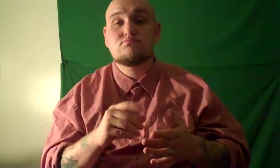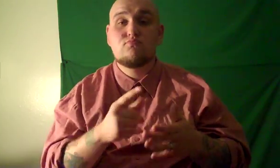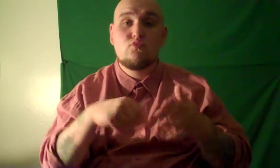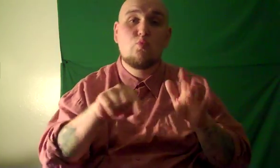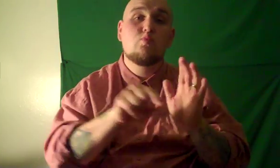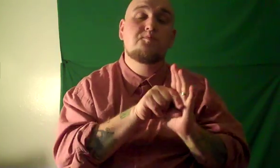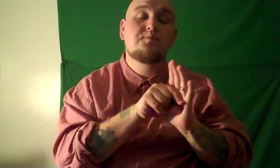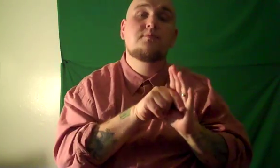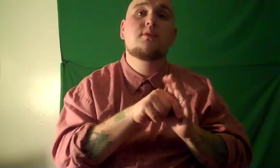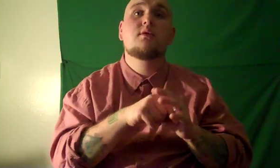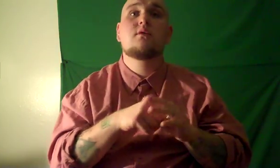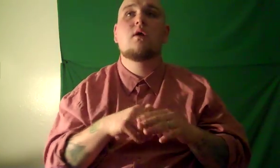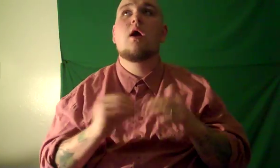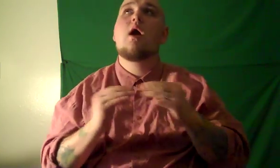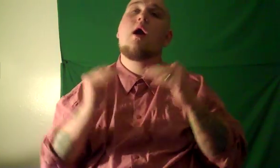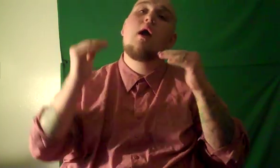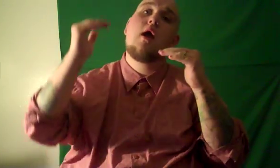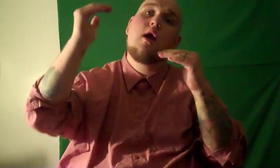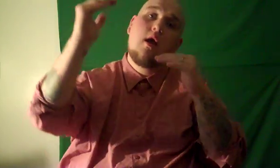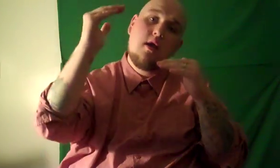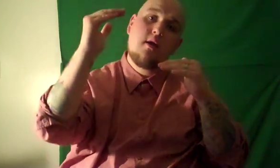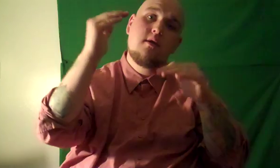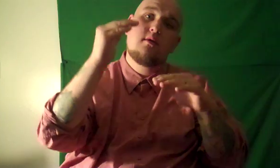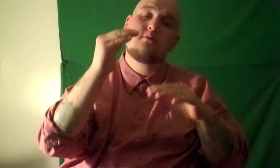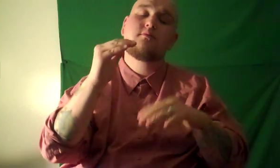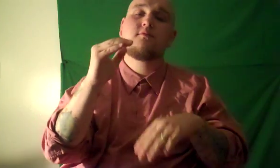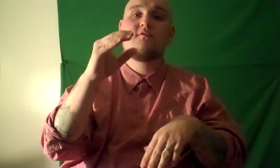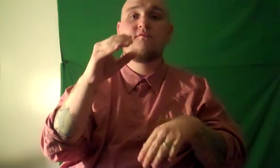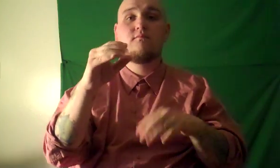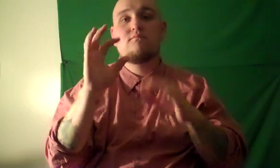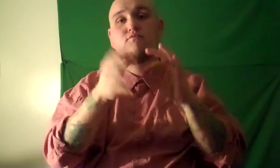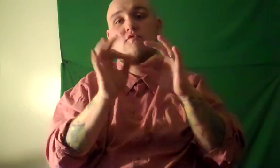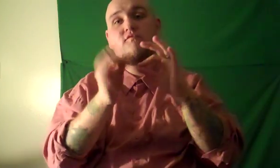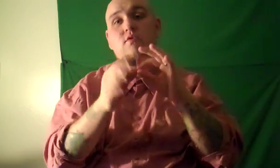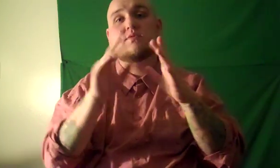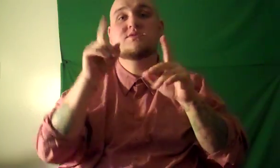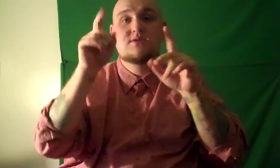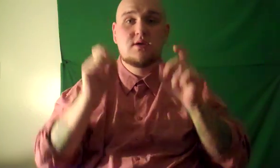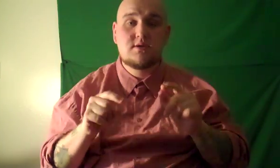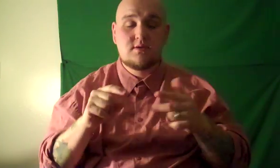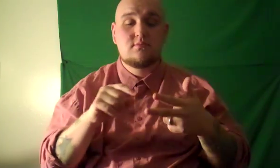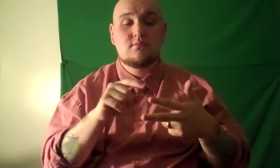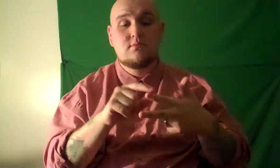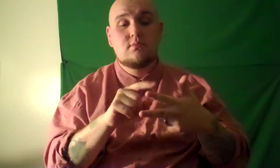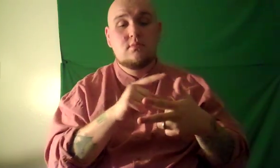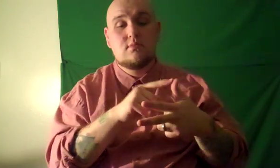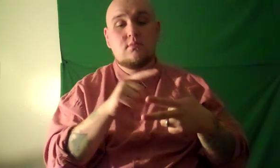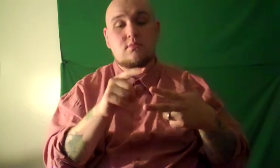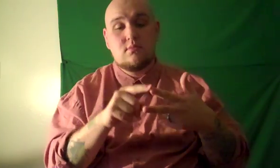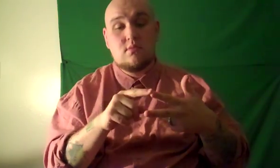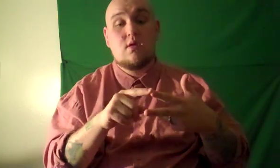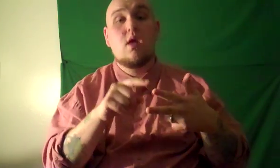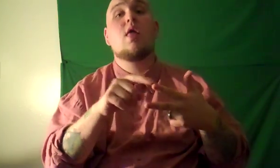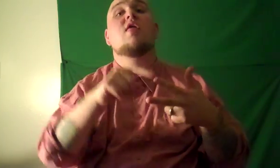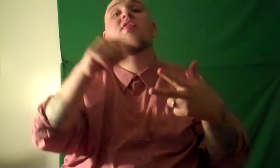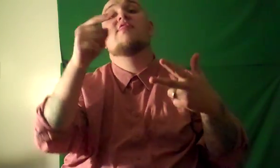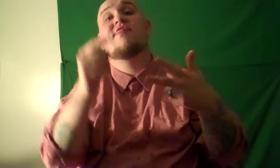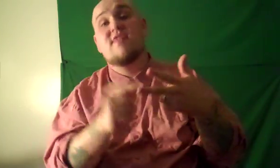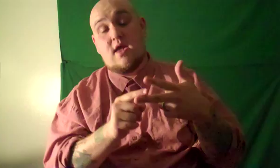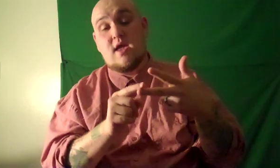the performance portion of the test. Now, to be the next level up from that is NIC Master. To be an